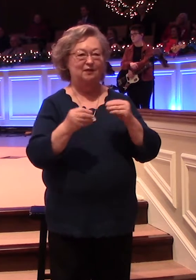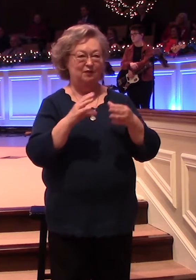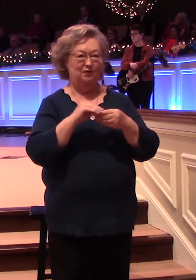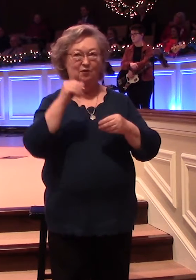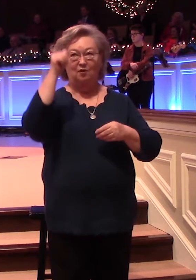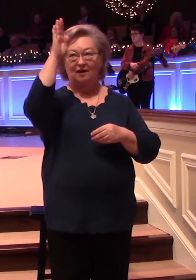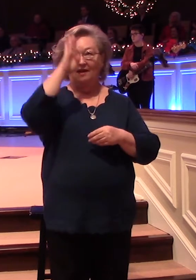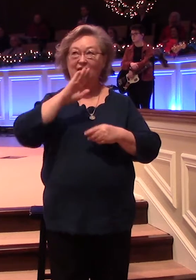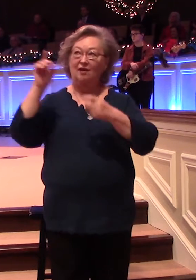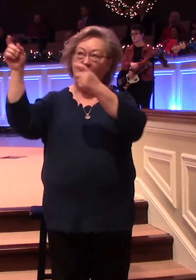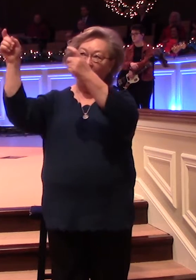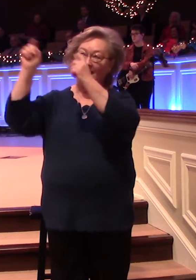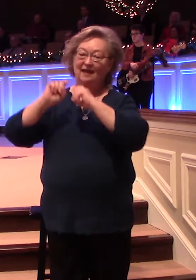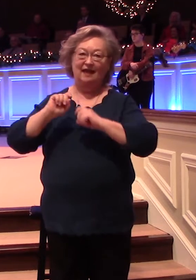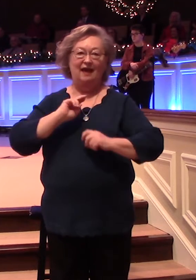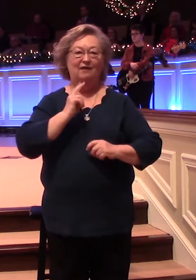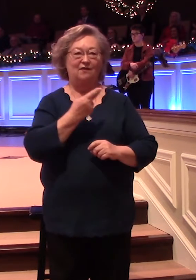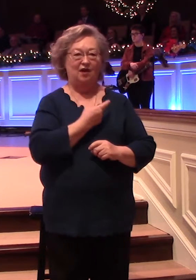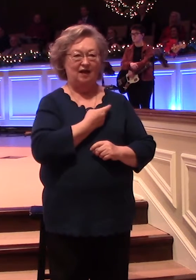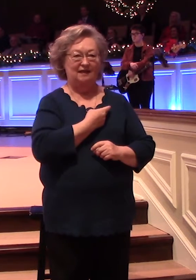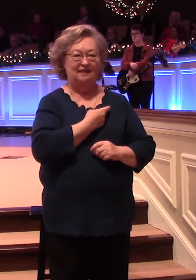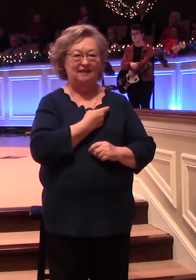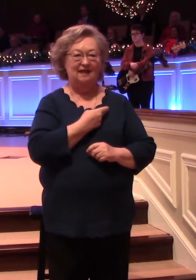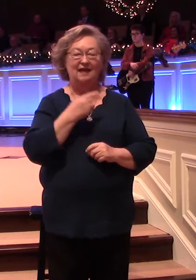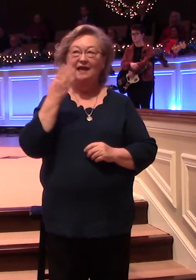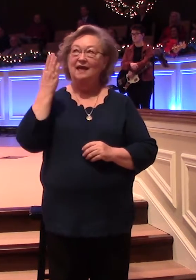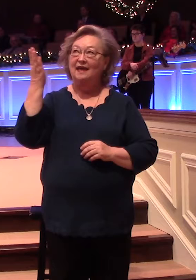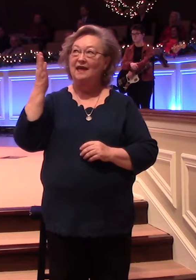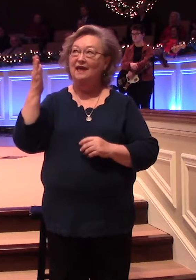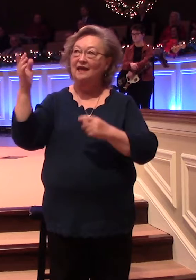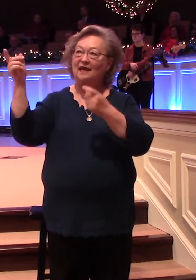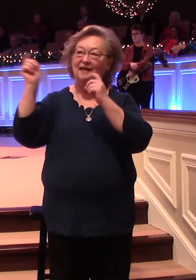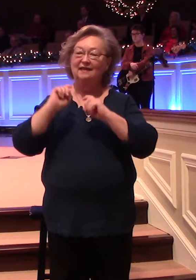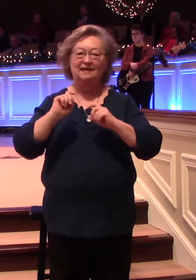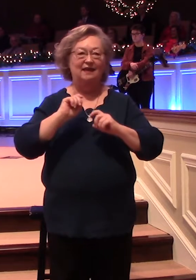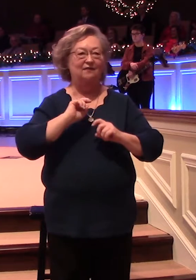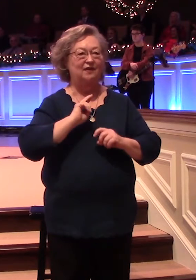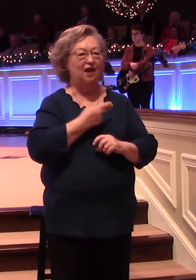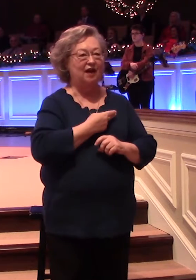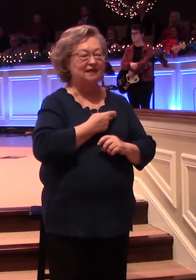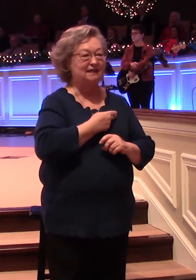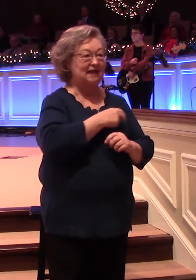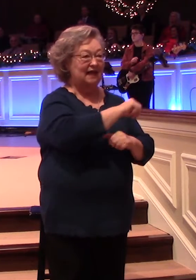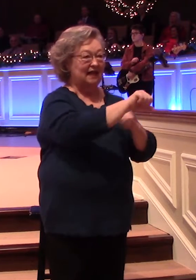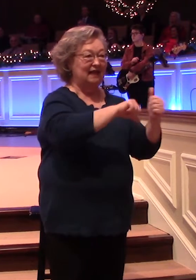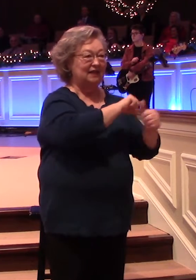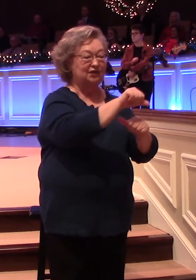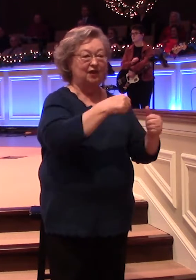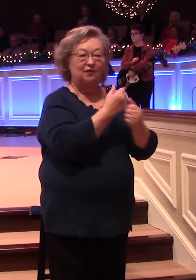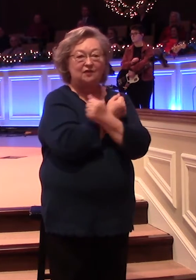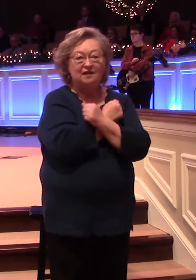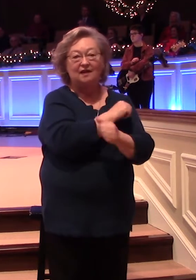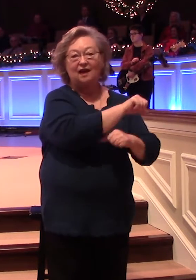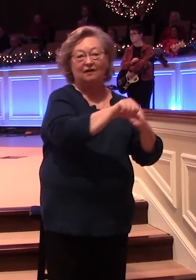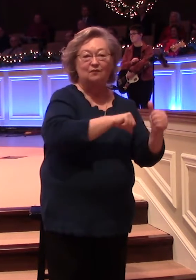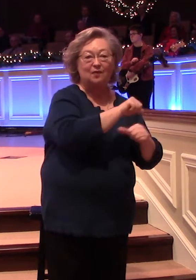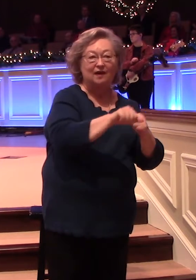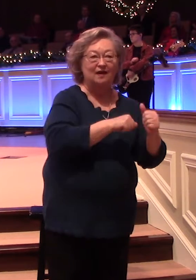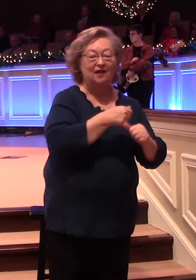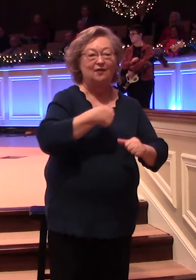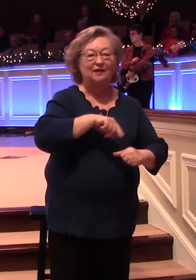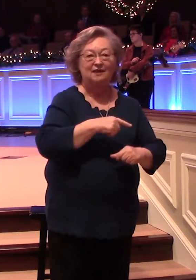us. He's given us one another to love one another, and through that we proclaim that Jesus is the Savior of the